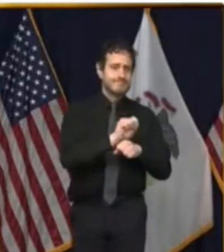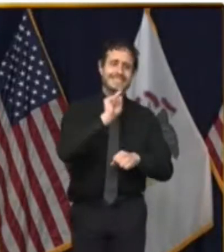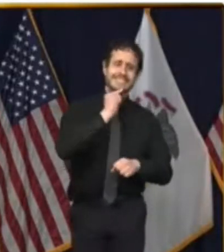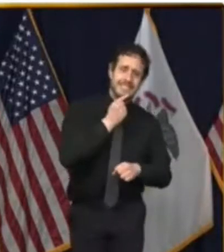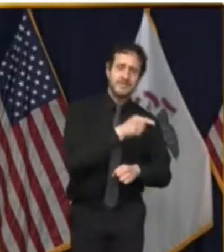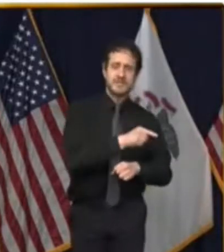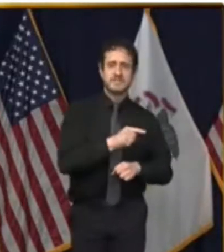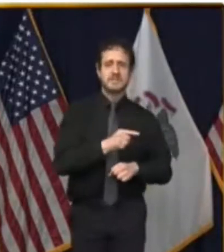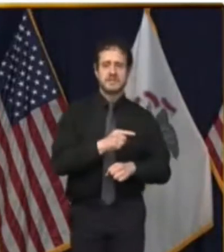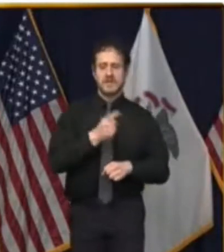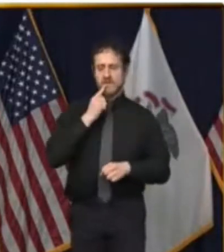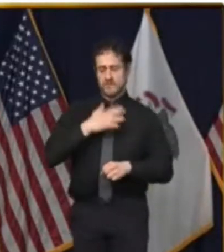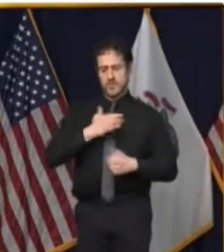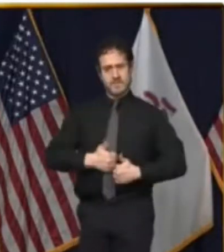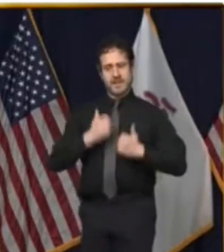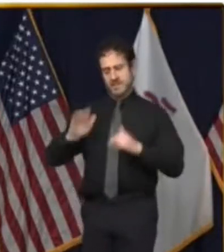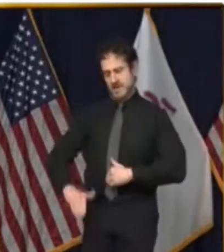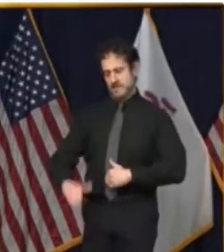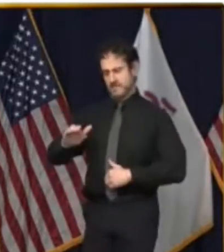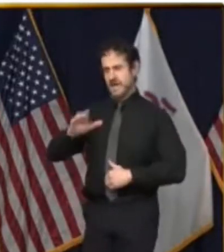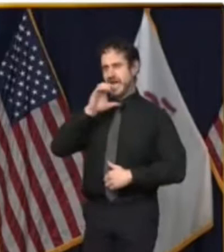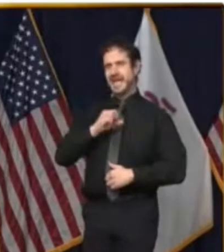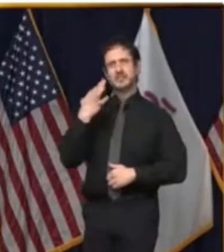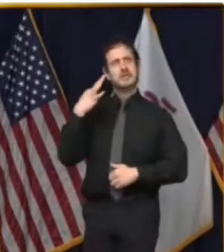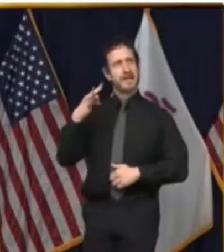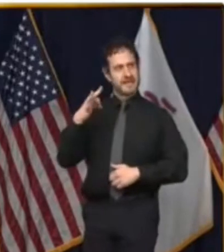life, actually since I was 19 years old,